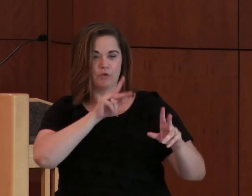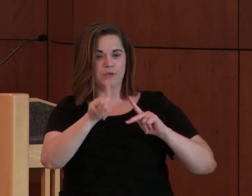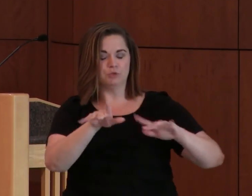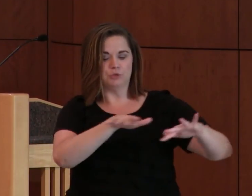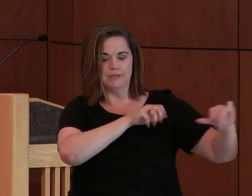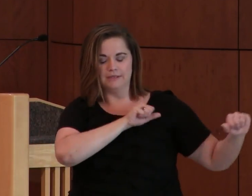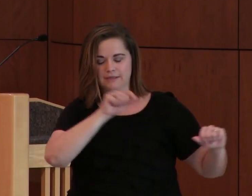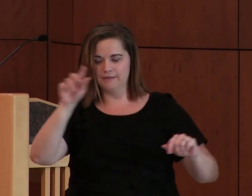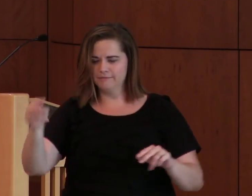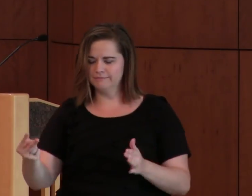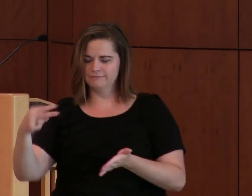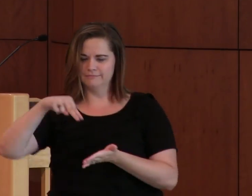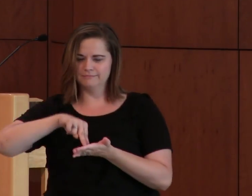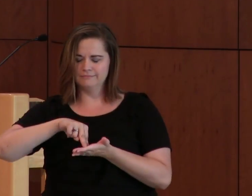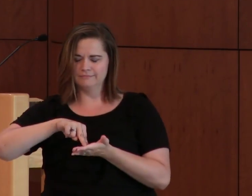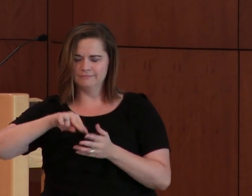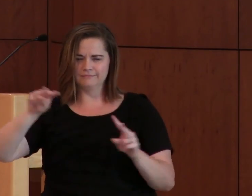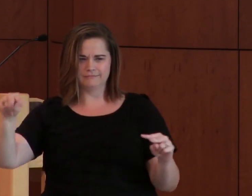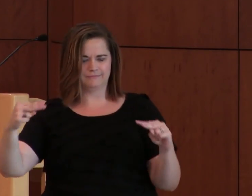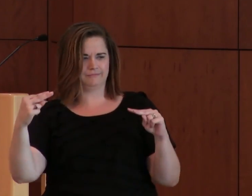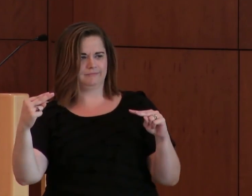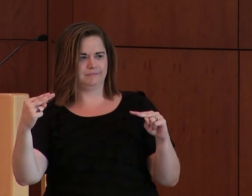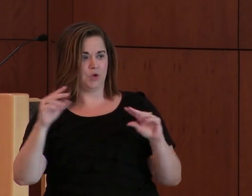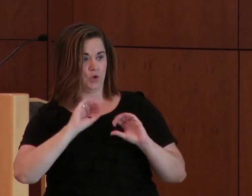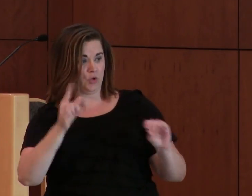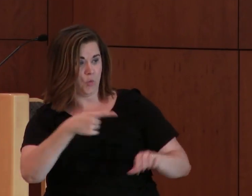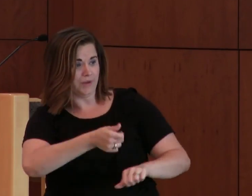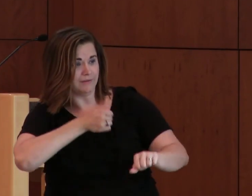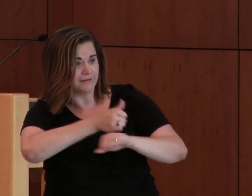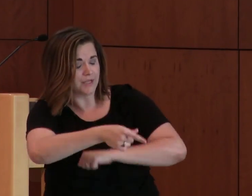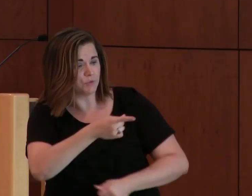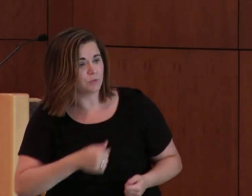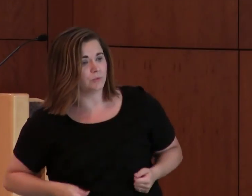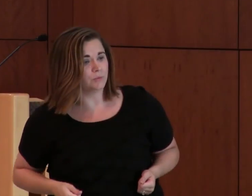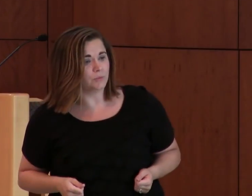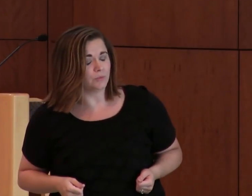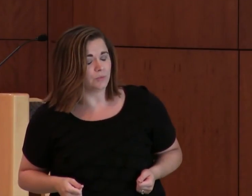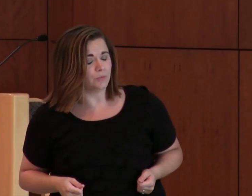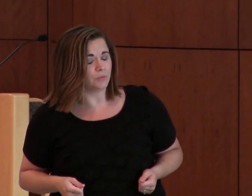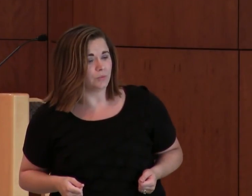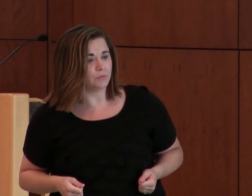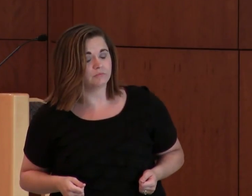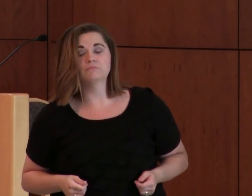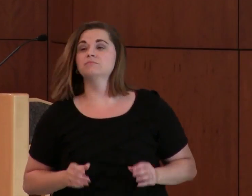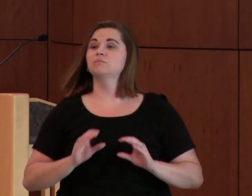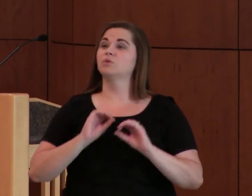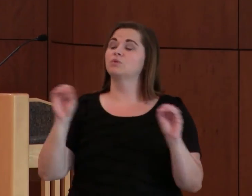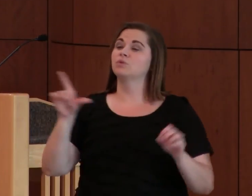to the woman and says to her, "Has no one condemned you?" "No, Lord, no one."